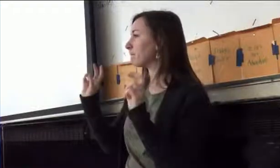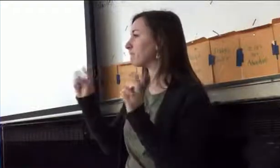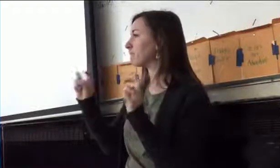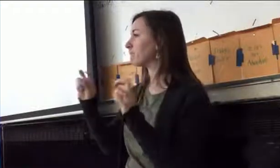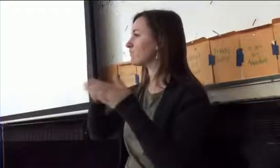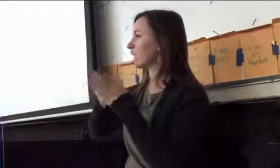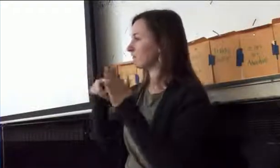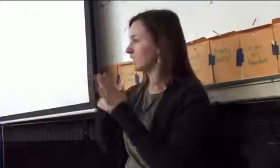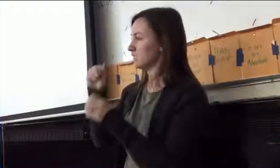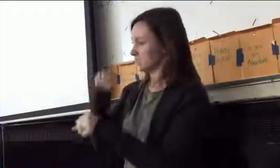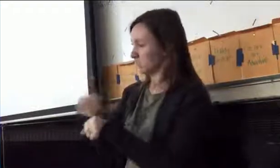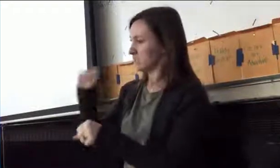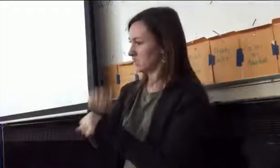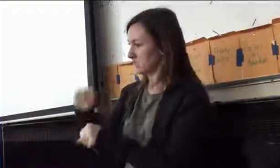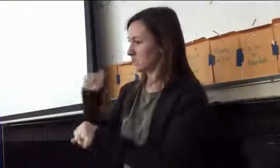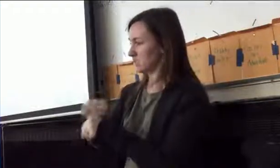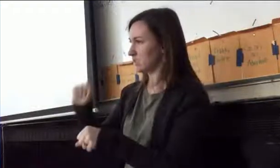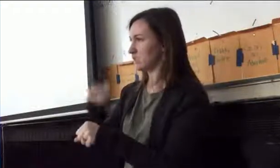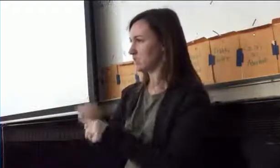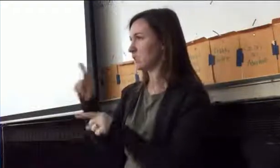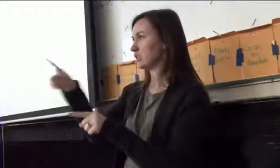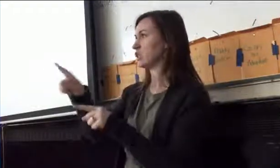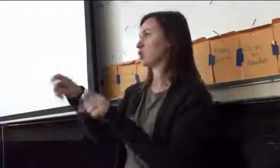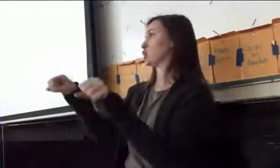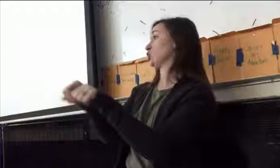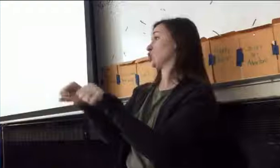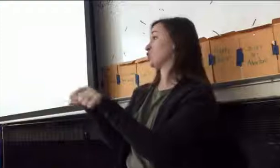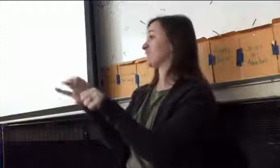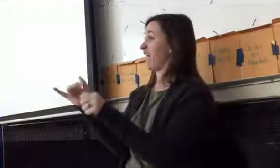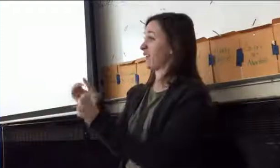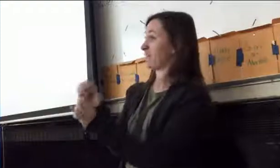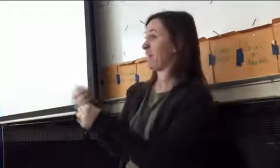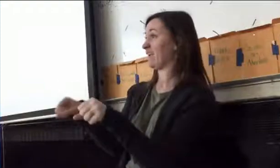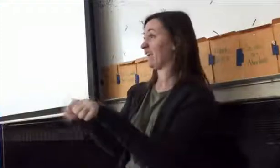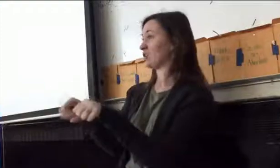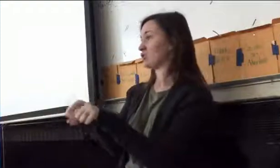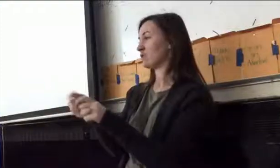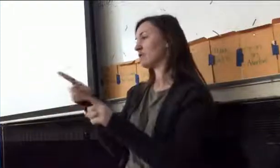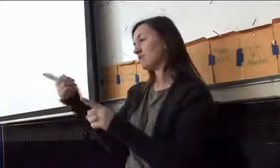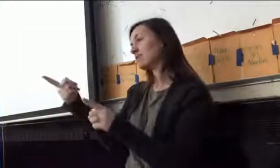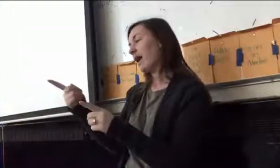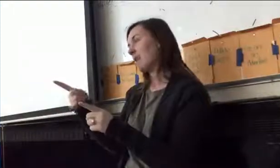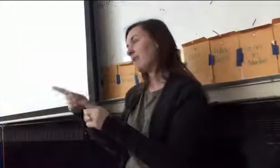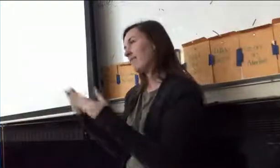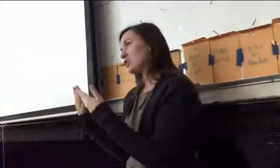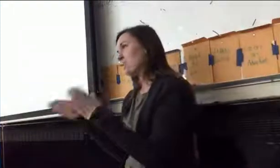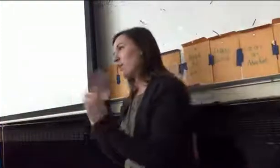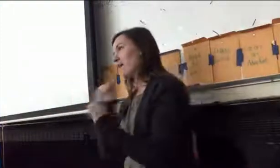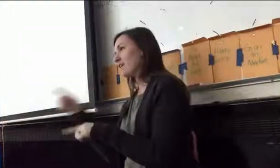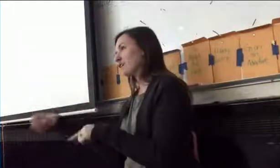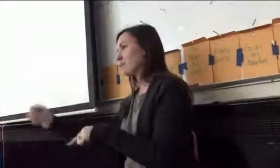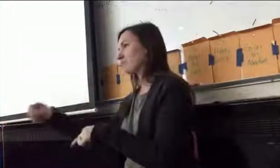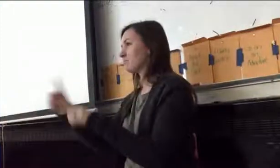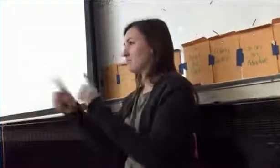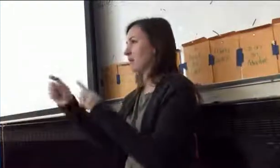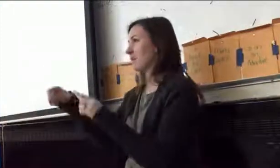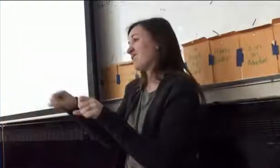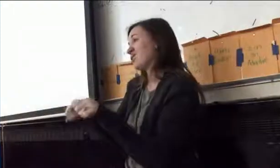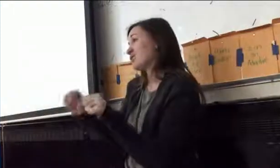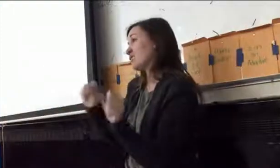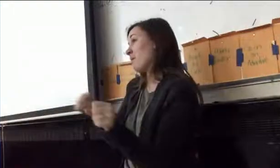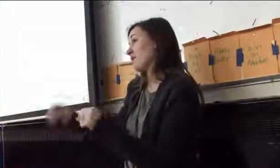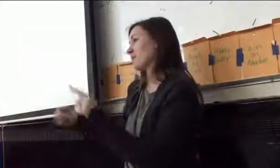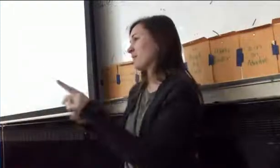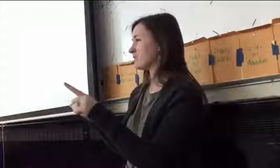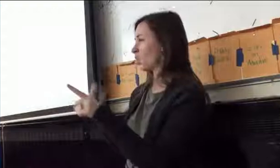shoes. Technically, sweatshop would be a broad answer of yes, but shoes possibly. It looks like there's some sort